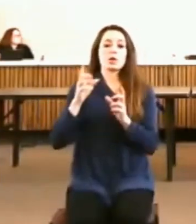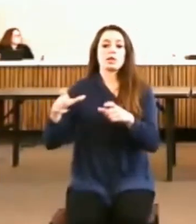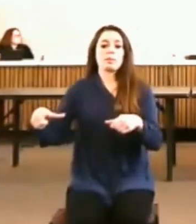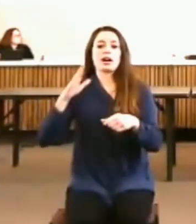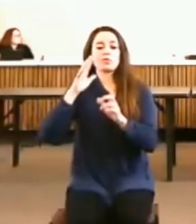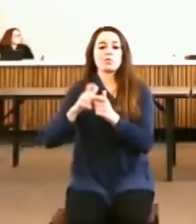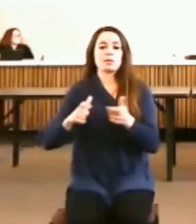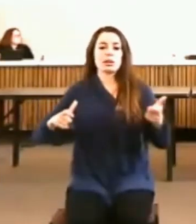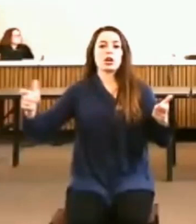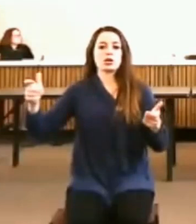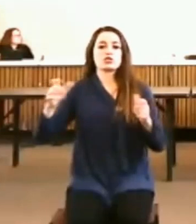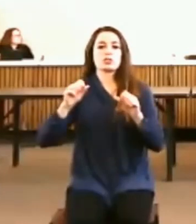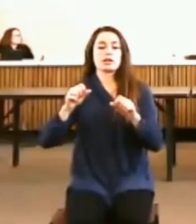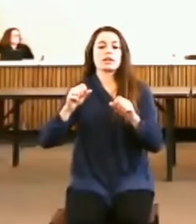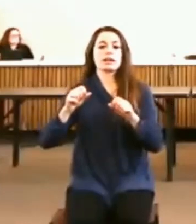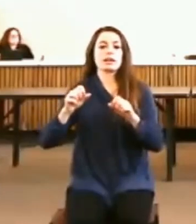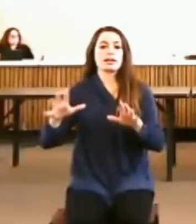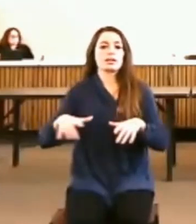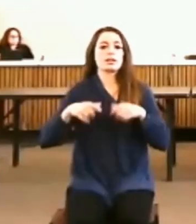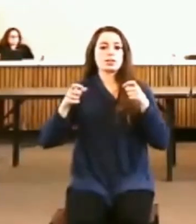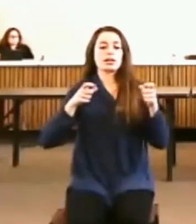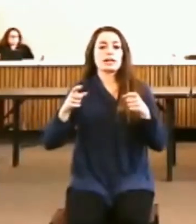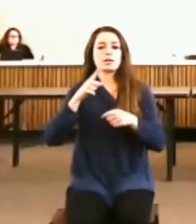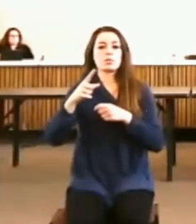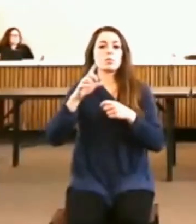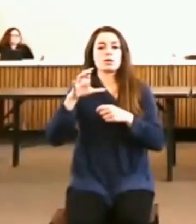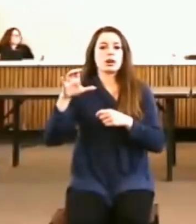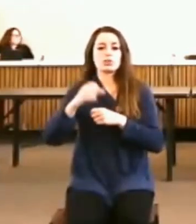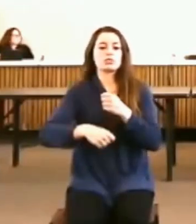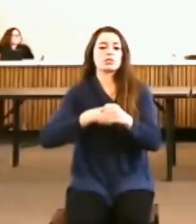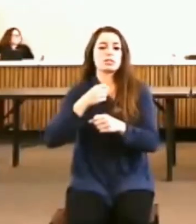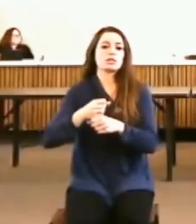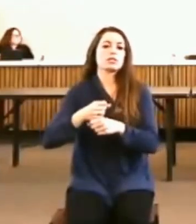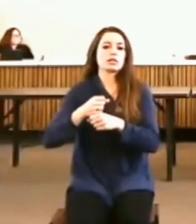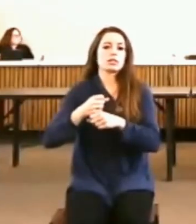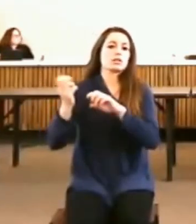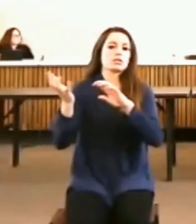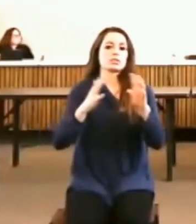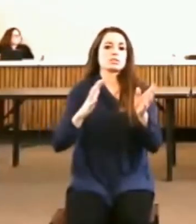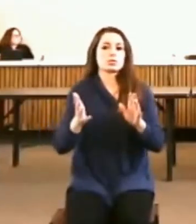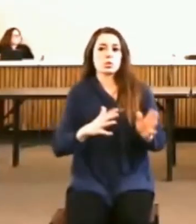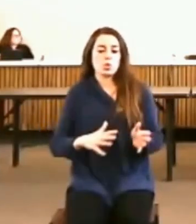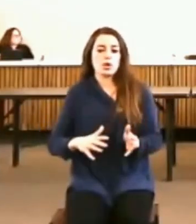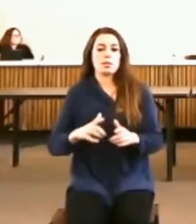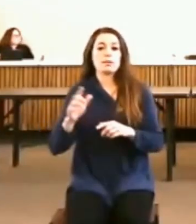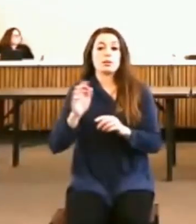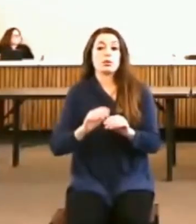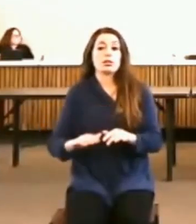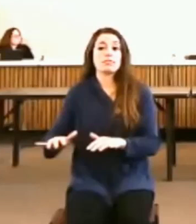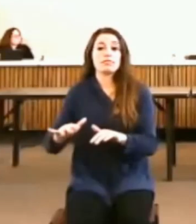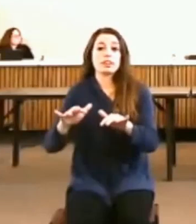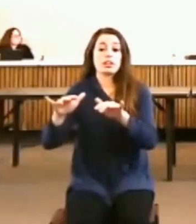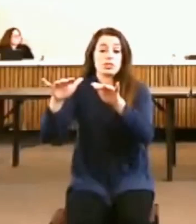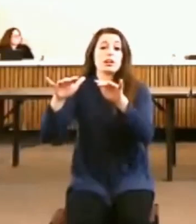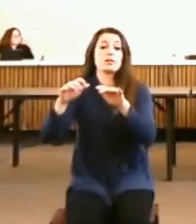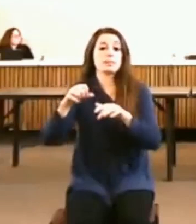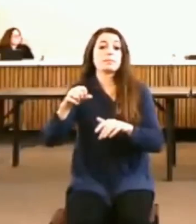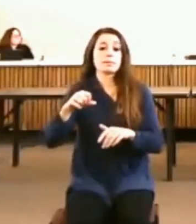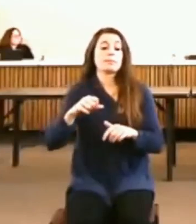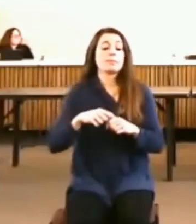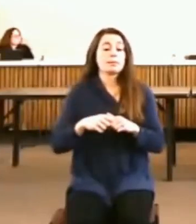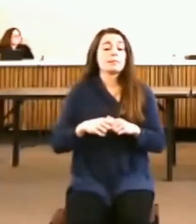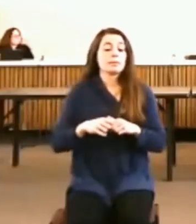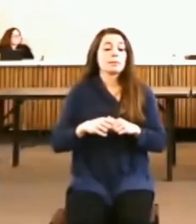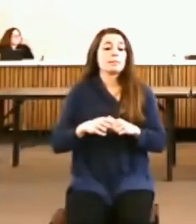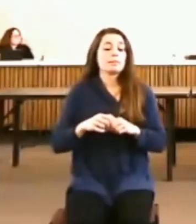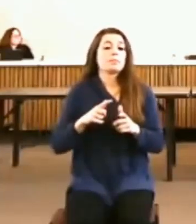Earth, we should keep in mind that what we see, what the maps we use represent, is relatively new